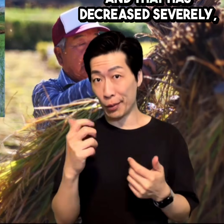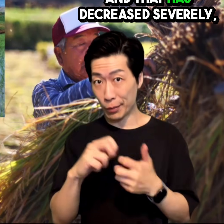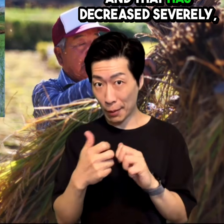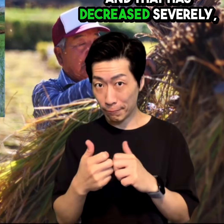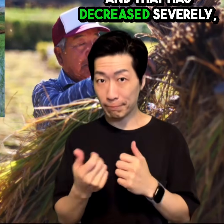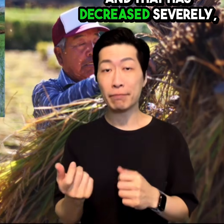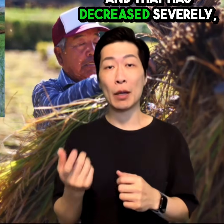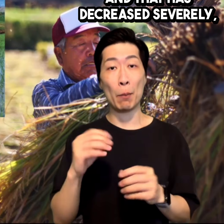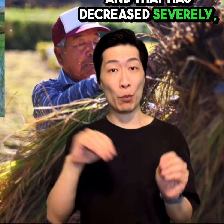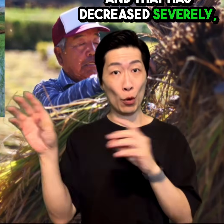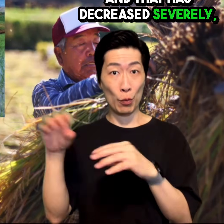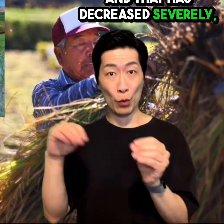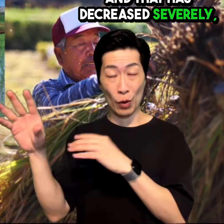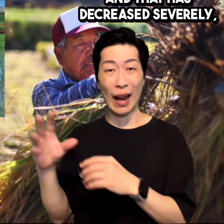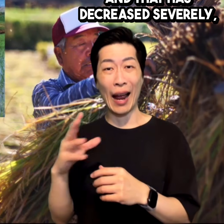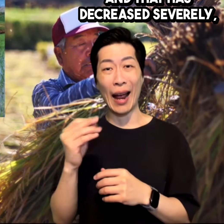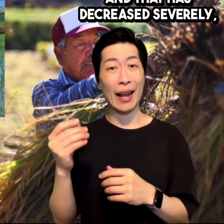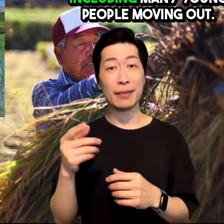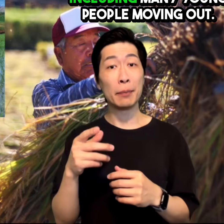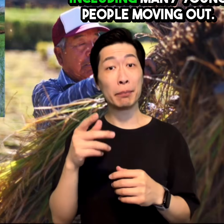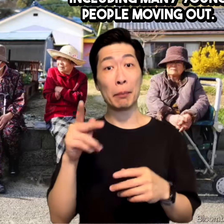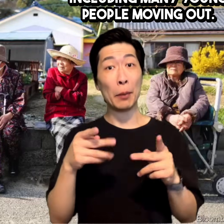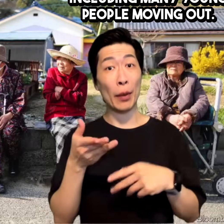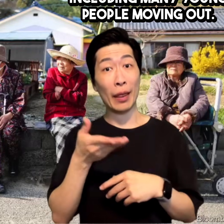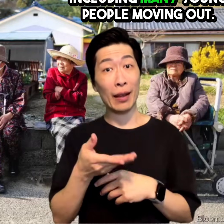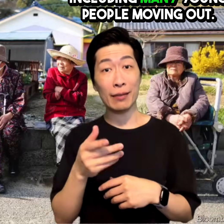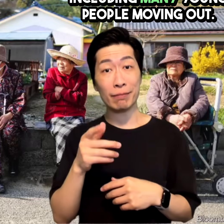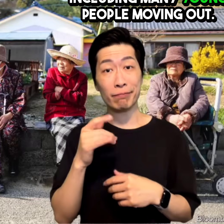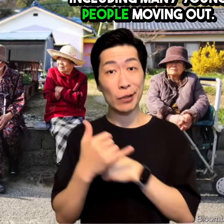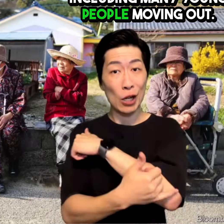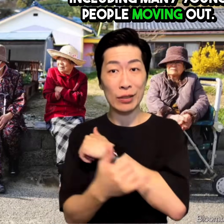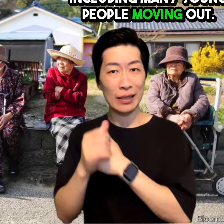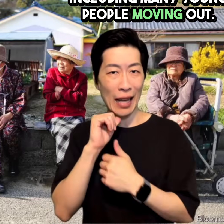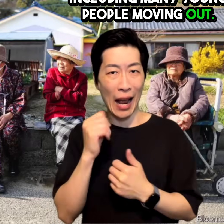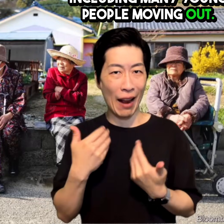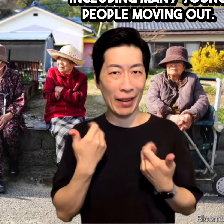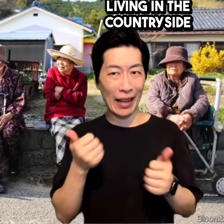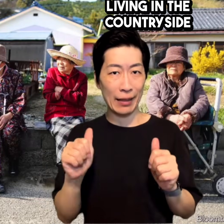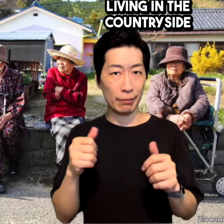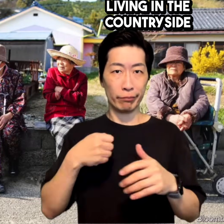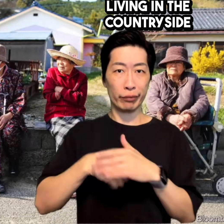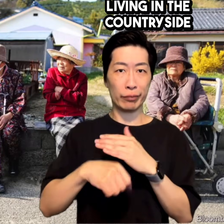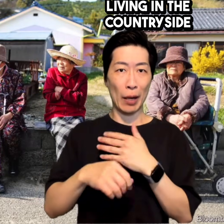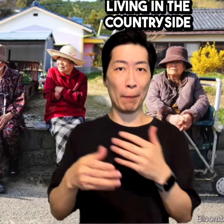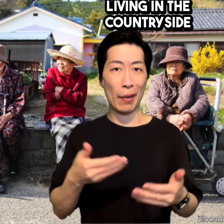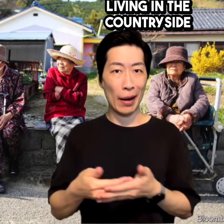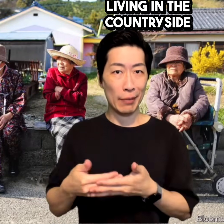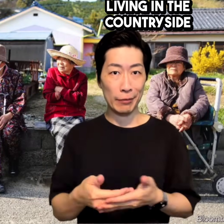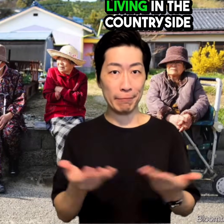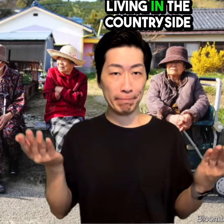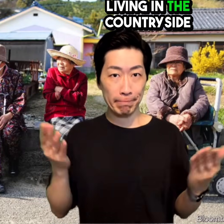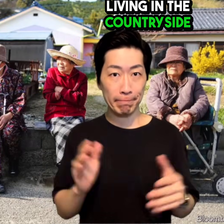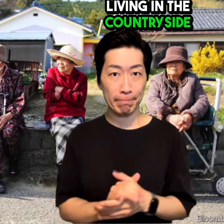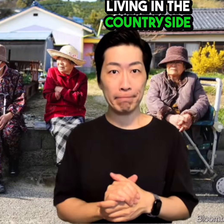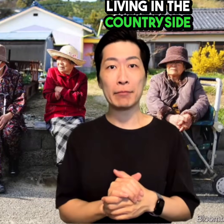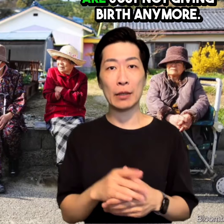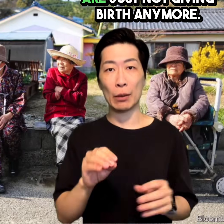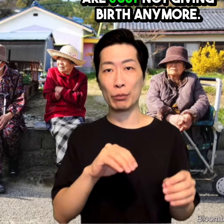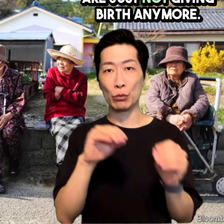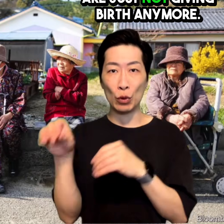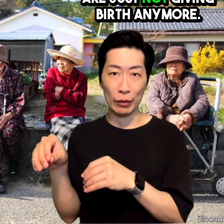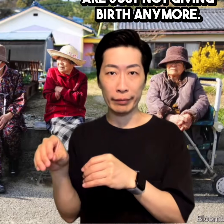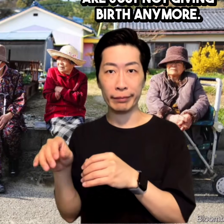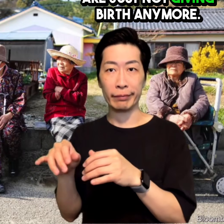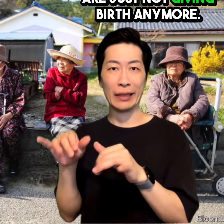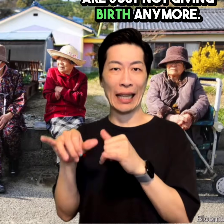and that has decreased severely, including many young people moving out, and people who are living in the countryside are